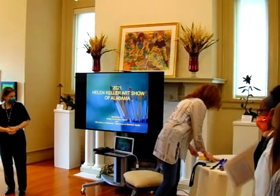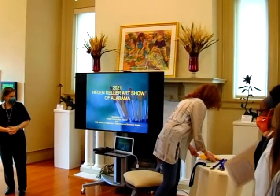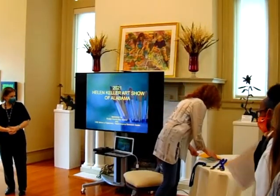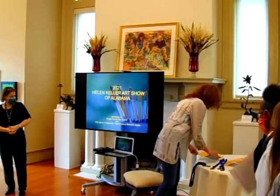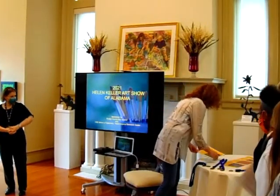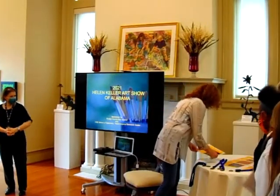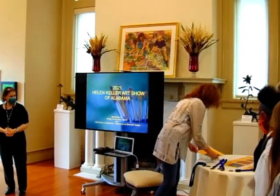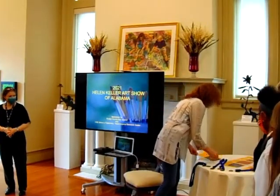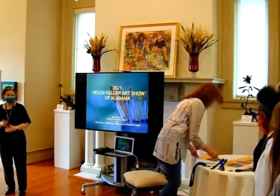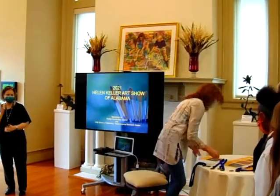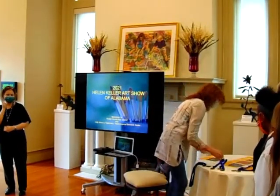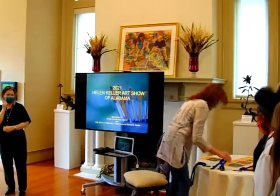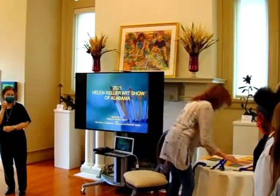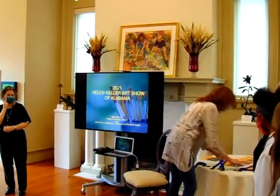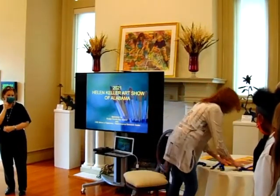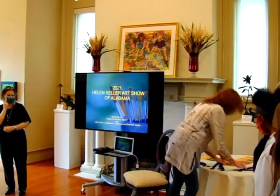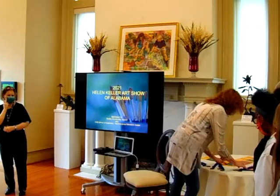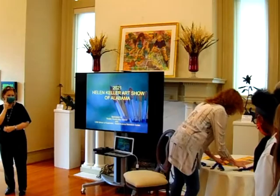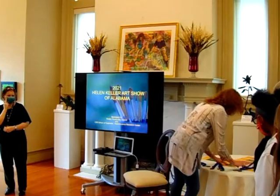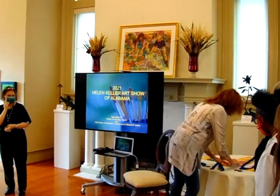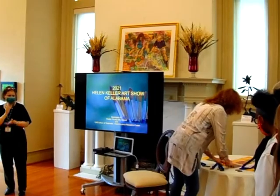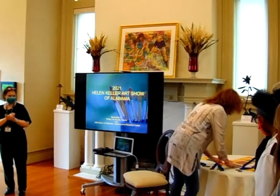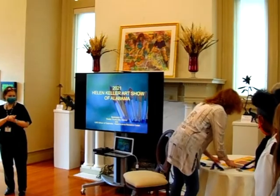Let's see. We